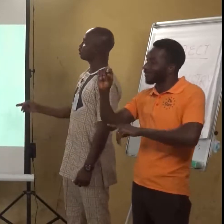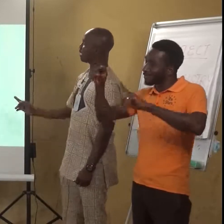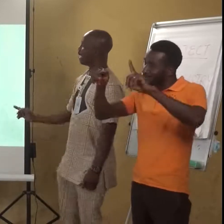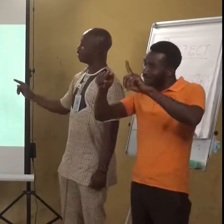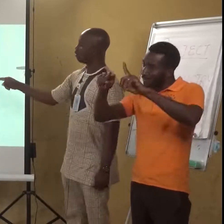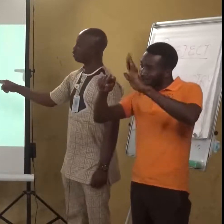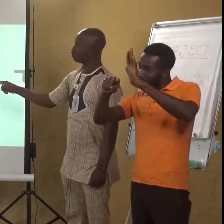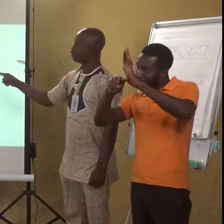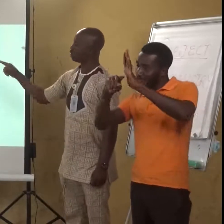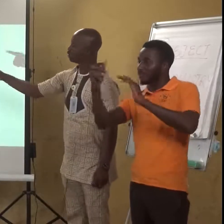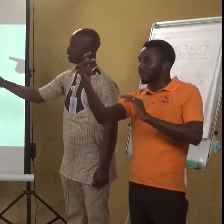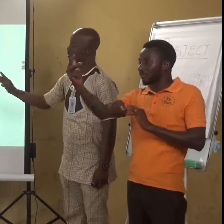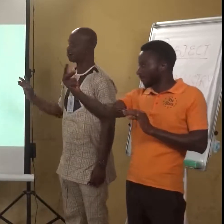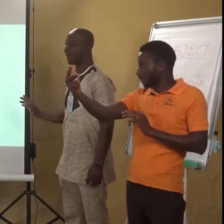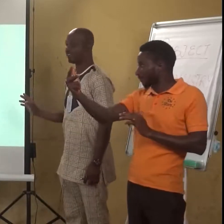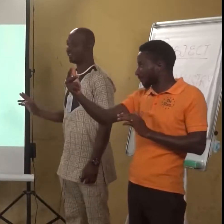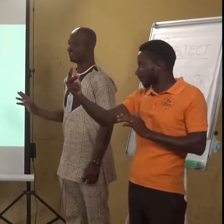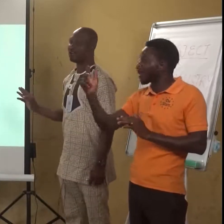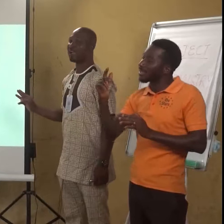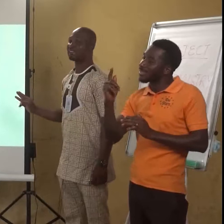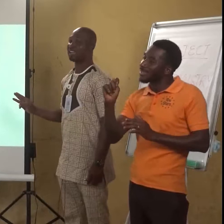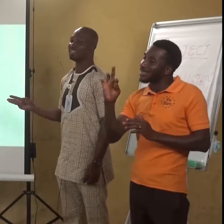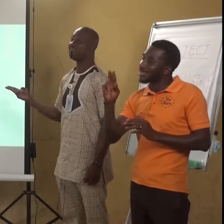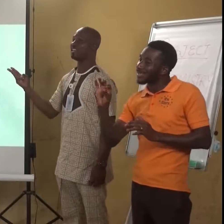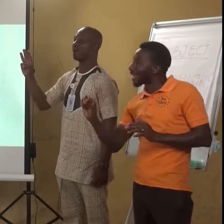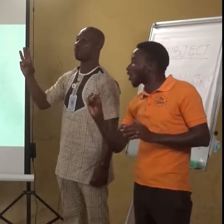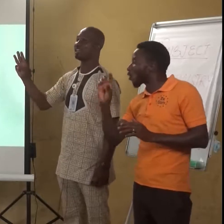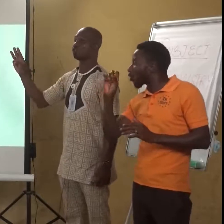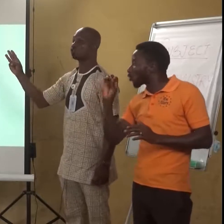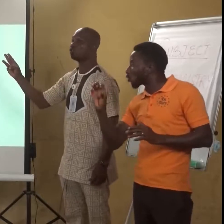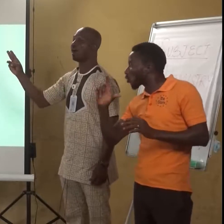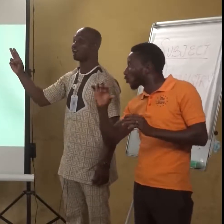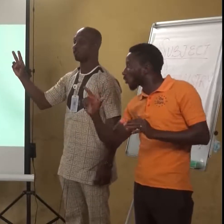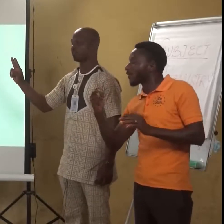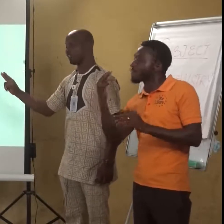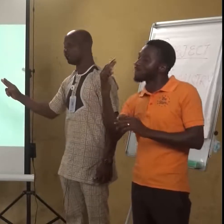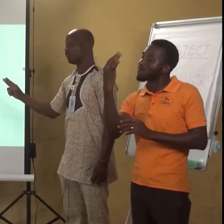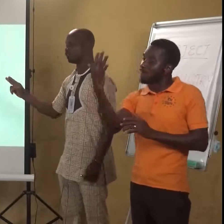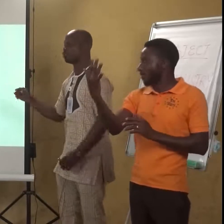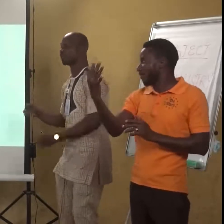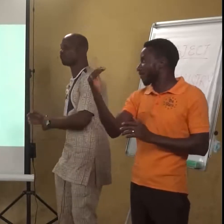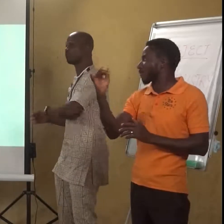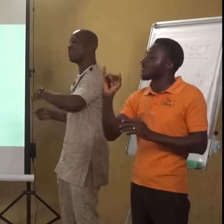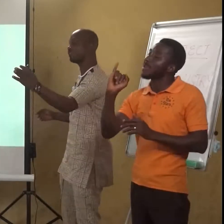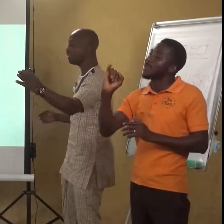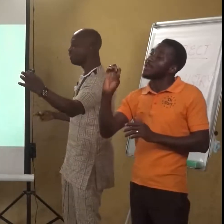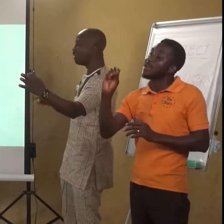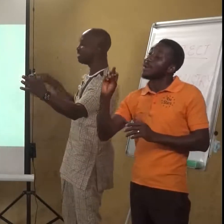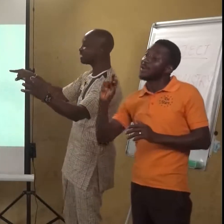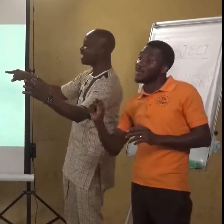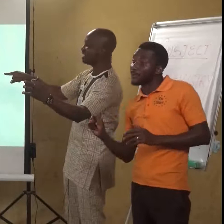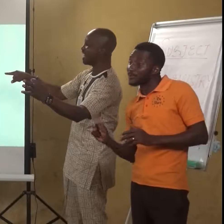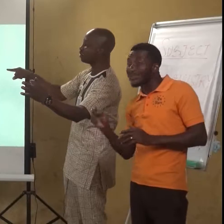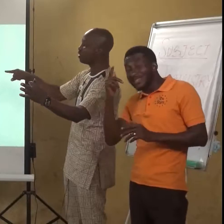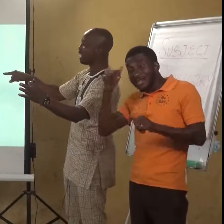become trioxochlorate 5. Remember I said if there are more than 2 atoms in that molecule, you start from your left. But